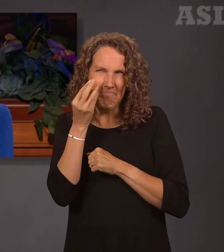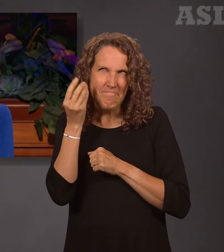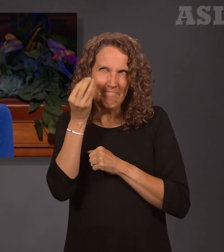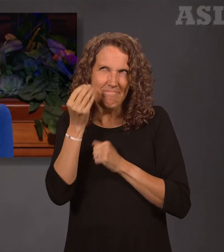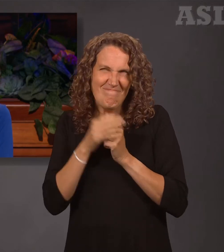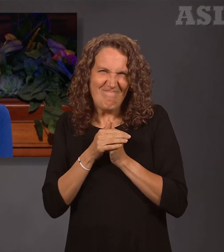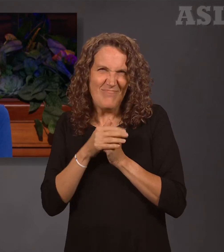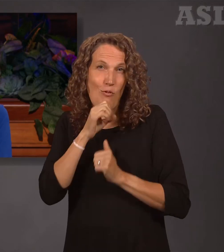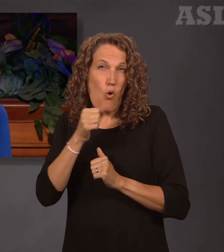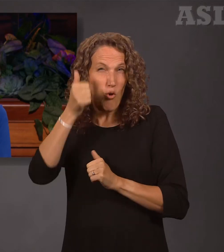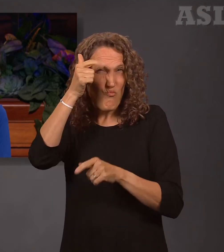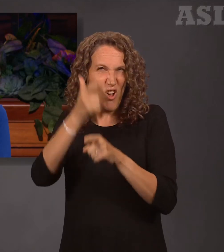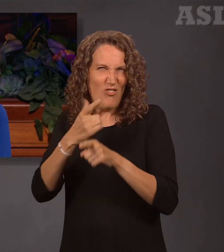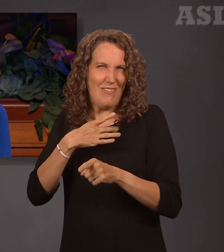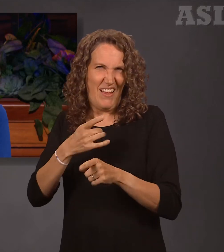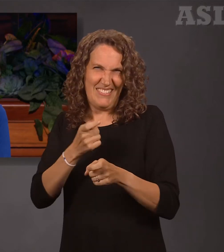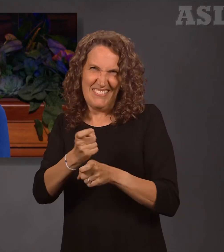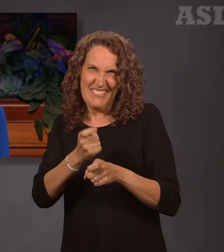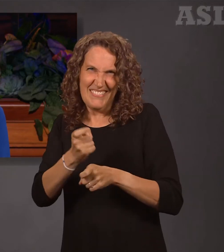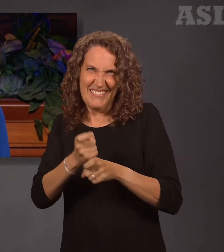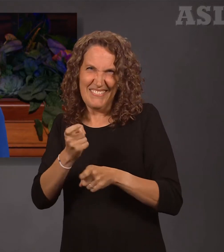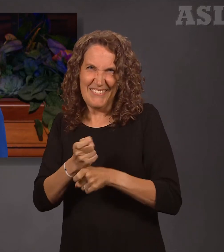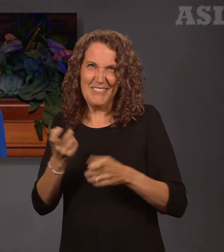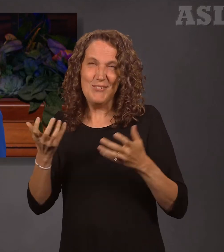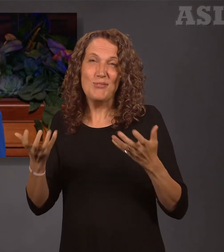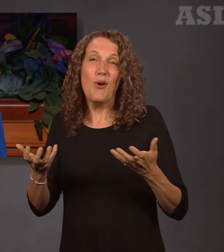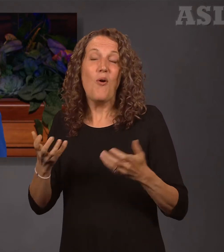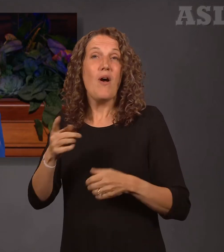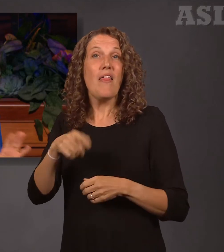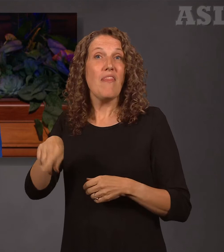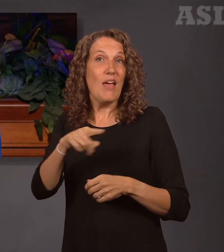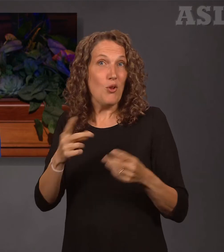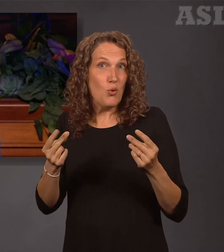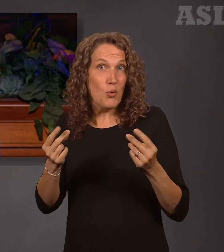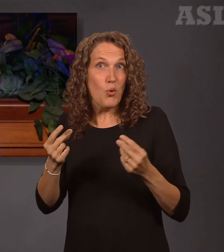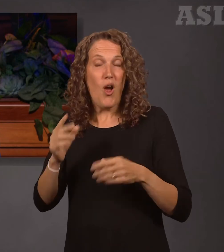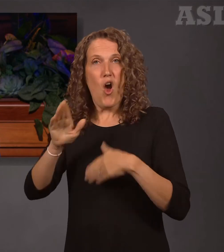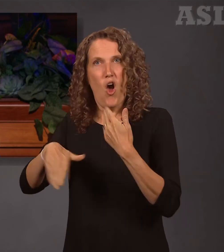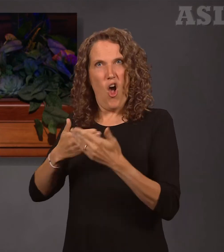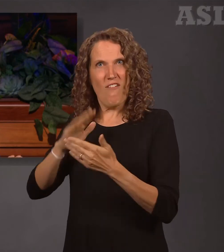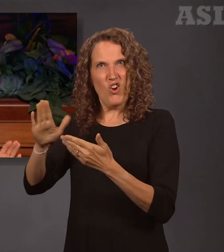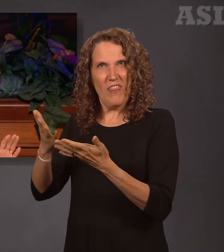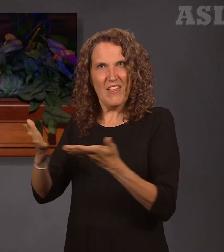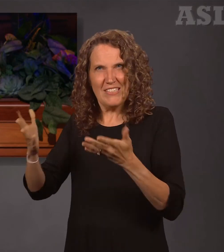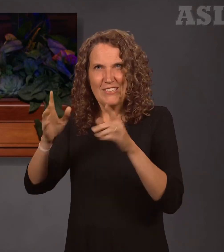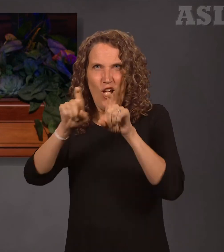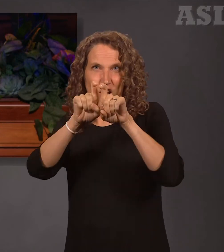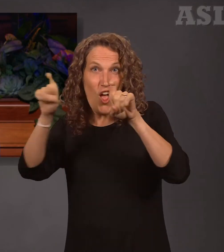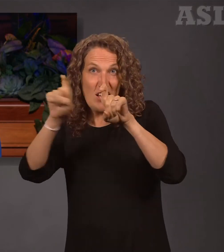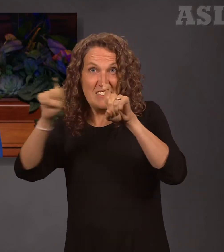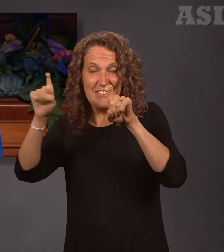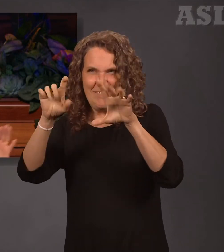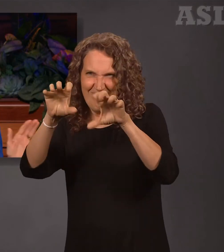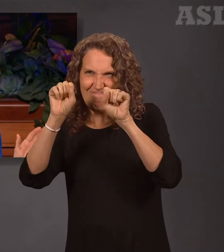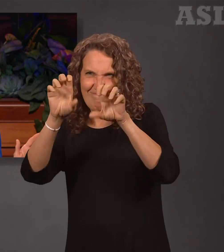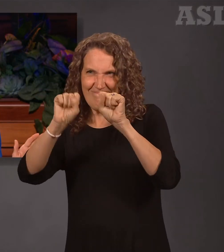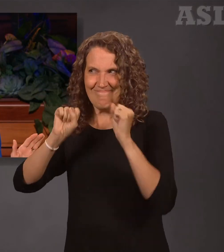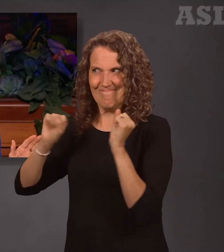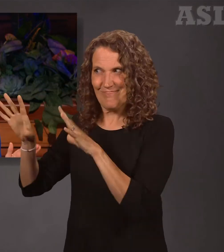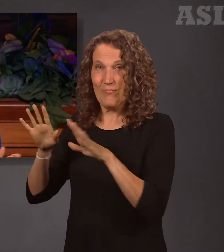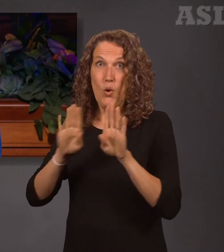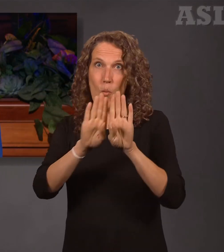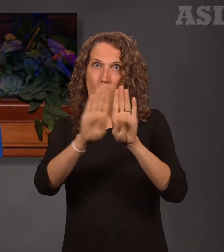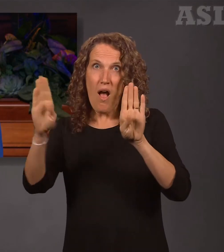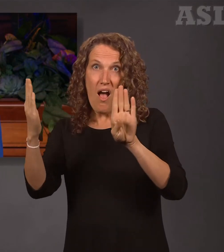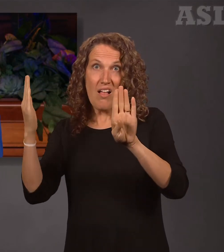they decided to pull a prank they removed the rest of her belongings from the closet and off the